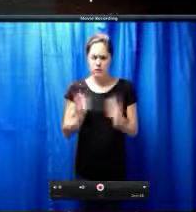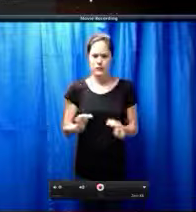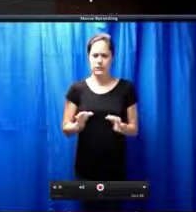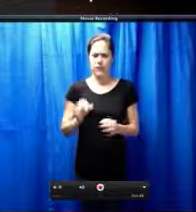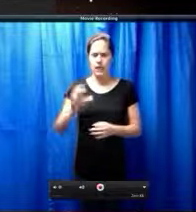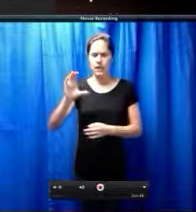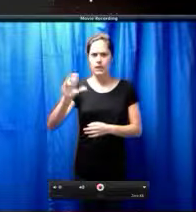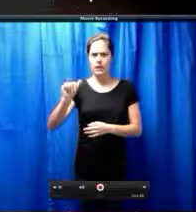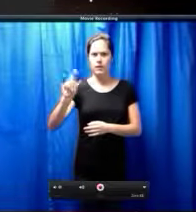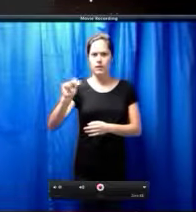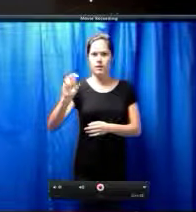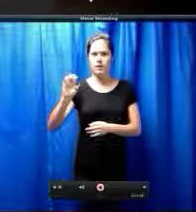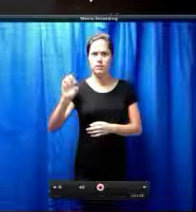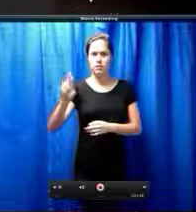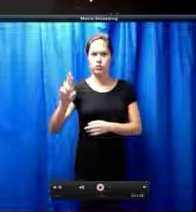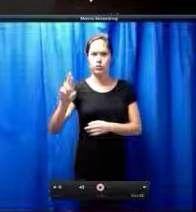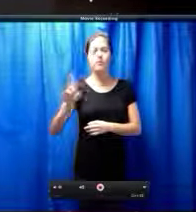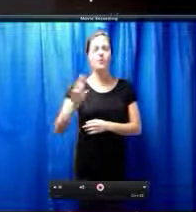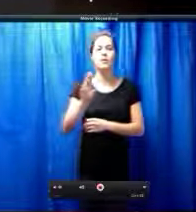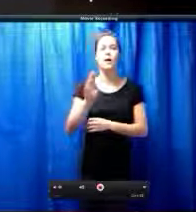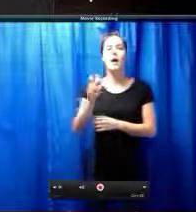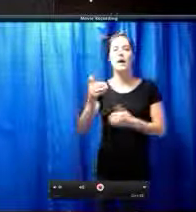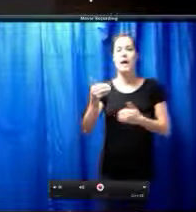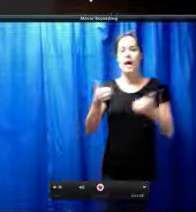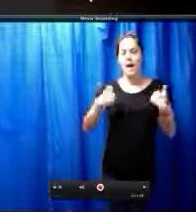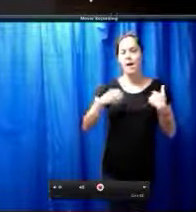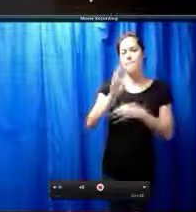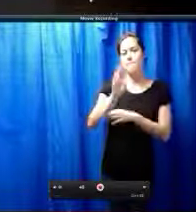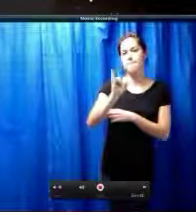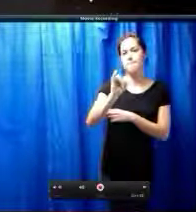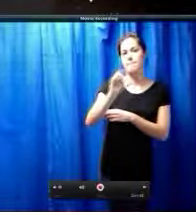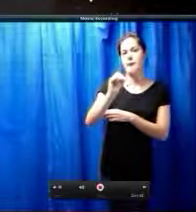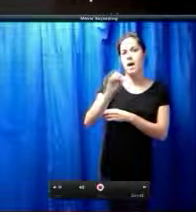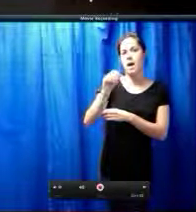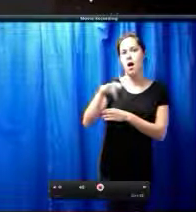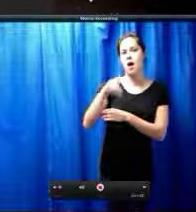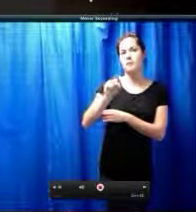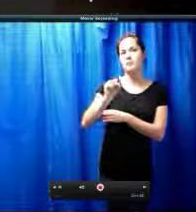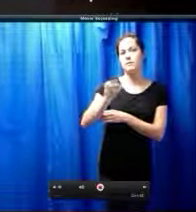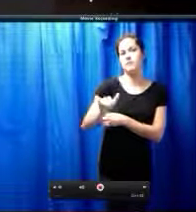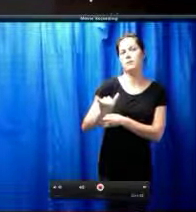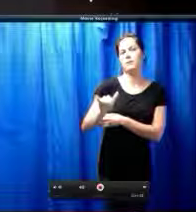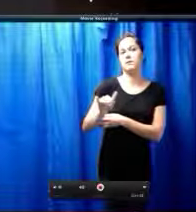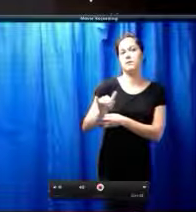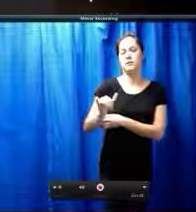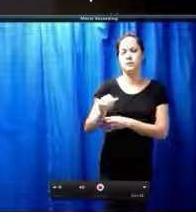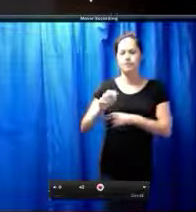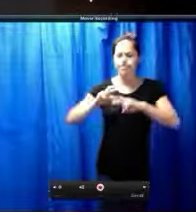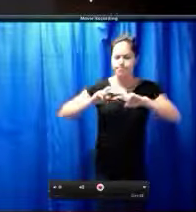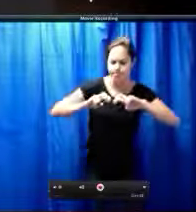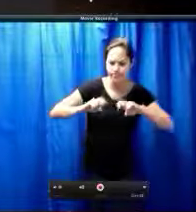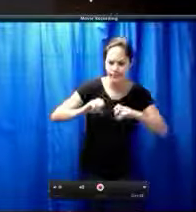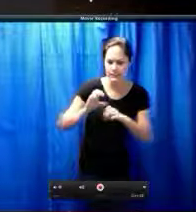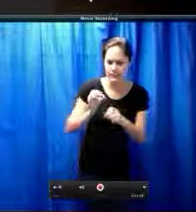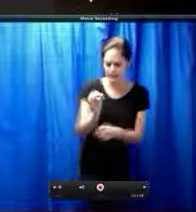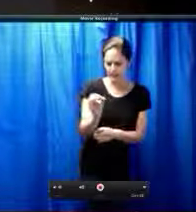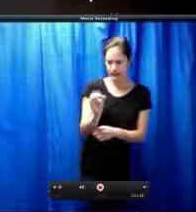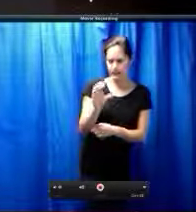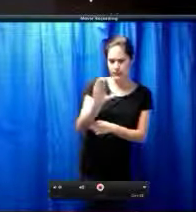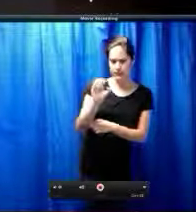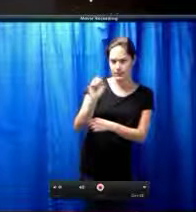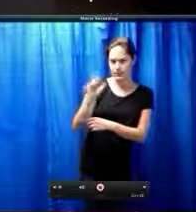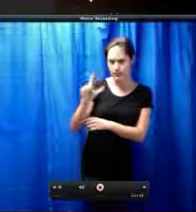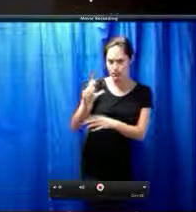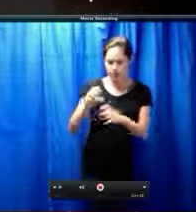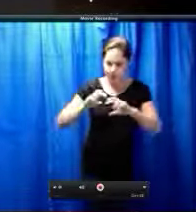normally means removing some tissue from the site and checking it out. What are some of the treatments? I'm sure if any of you have